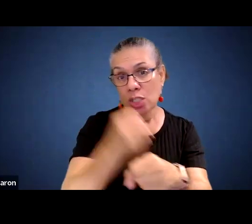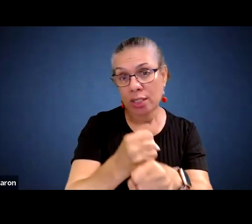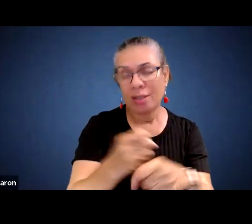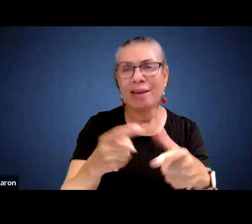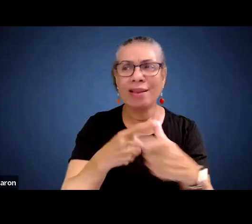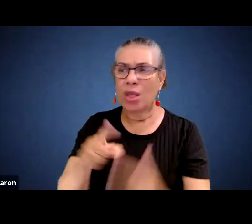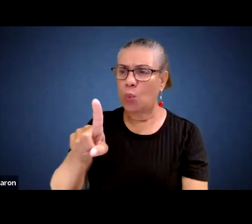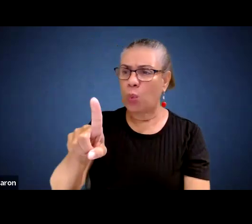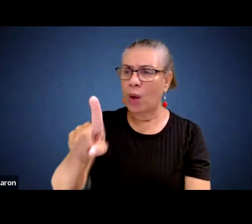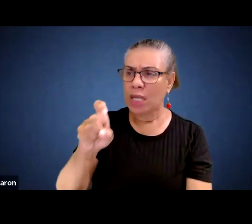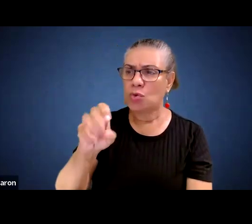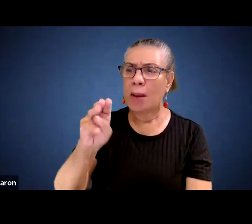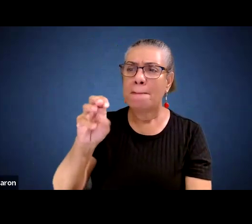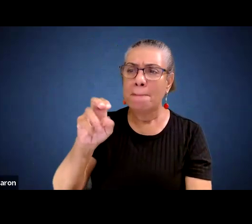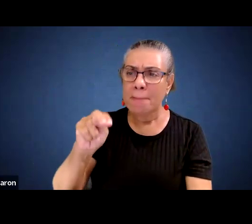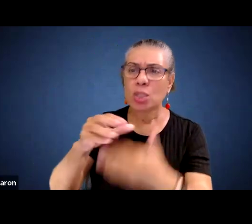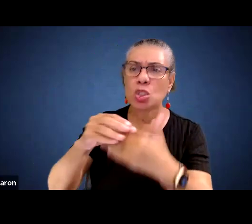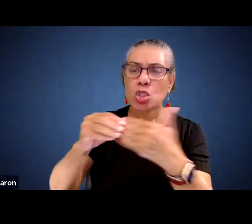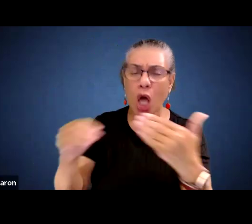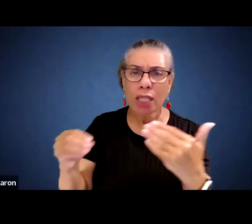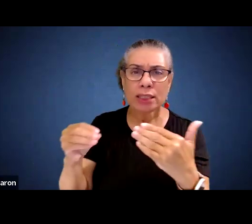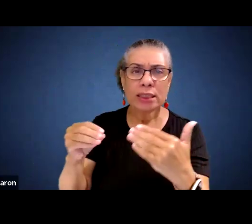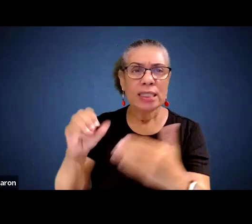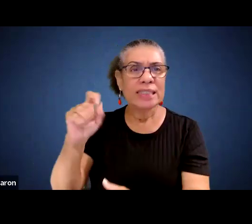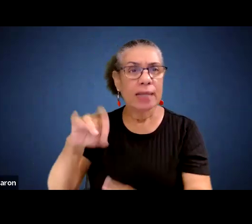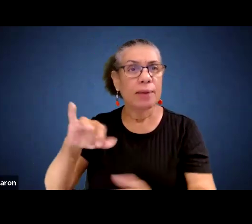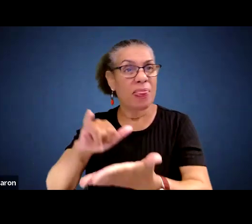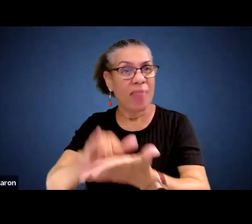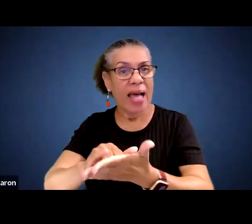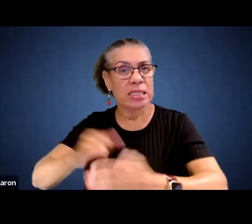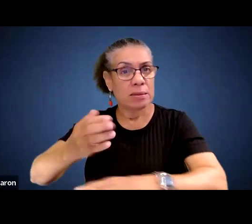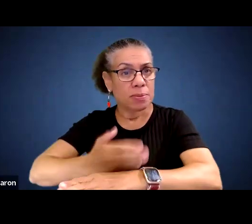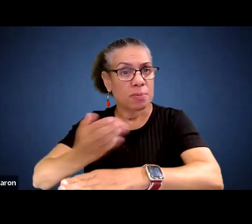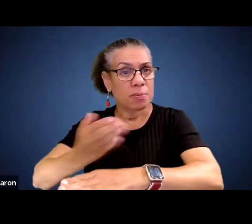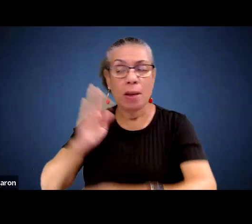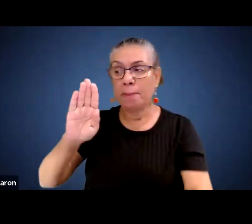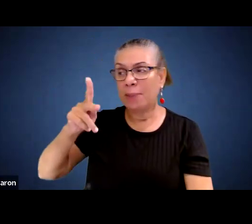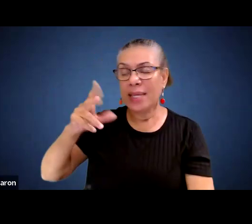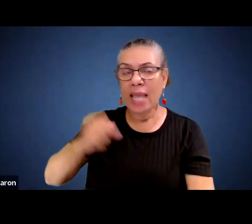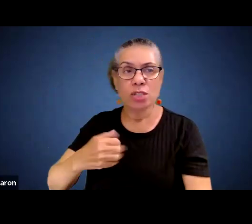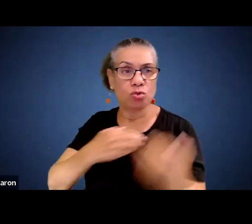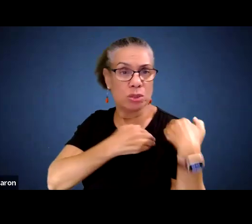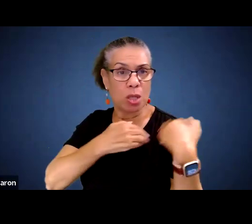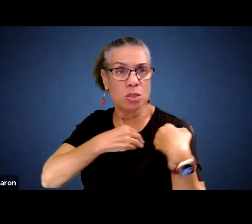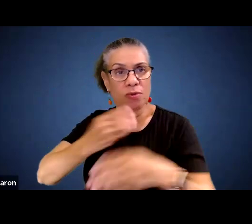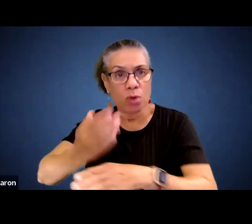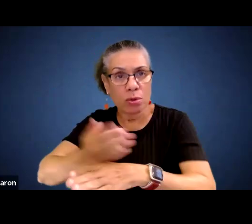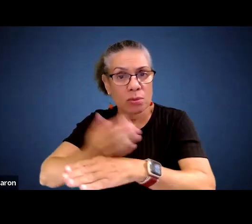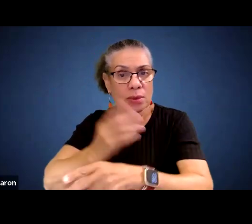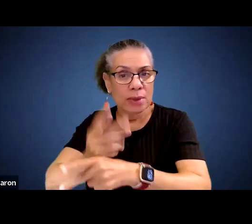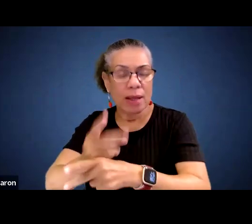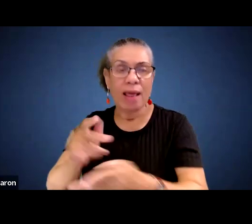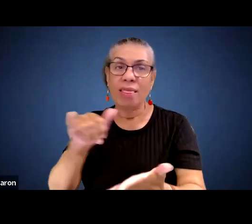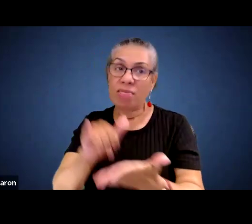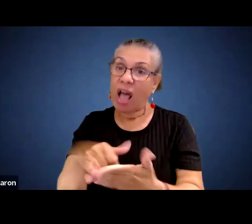million or more stadium, which is now the maintenance obligation of the Boston Public Schools. So that is, a